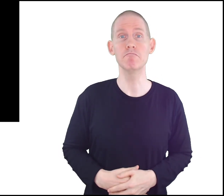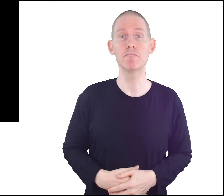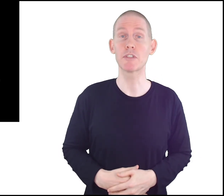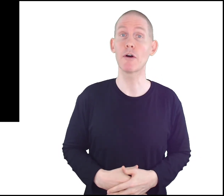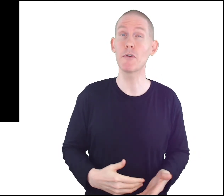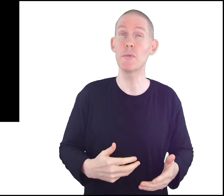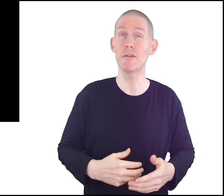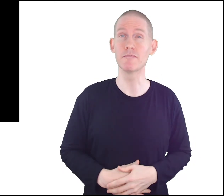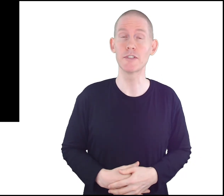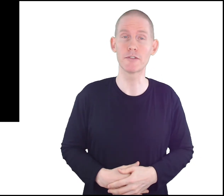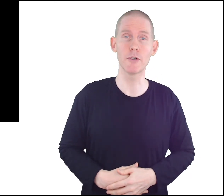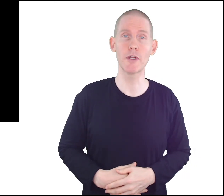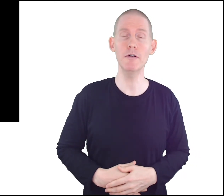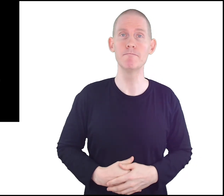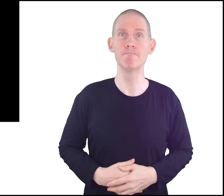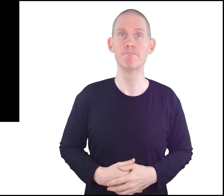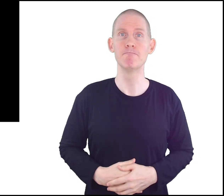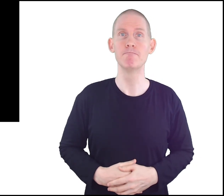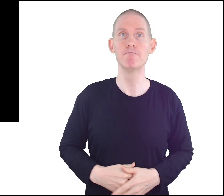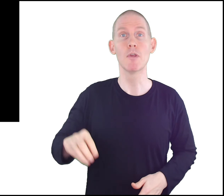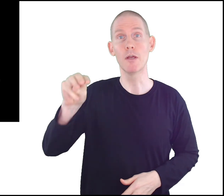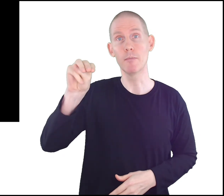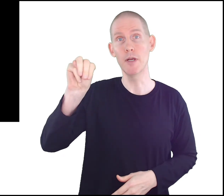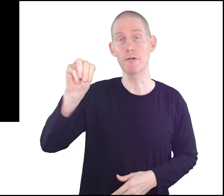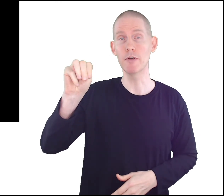It's affirmative. So here we go. Mary,